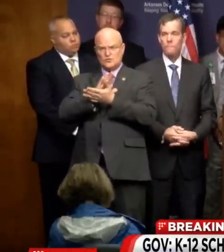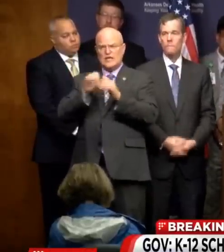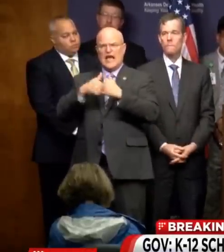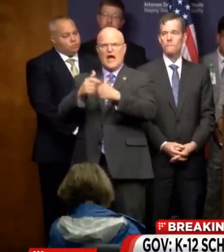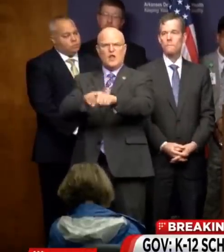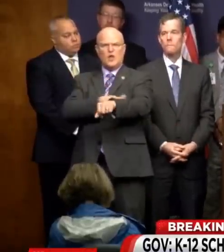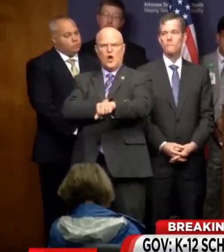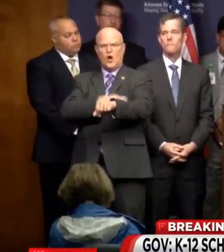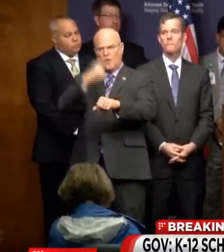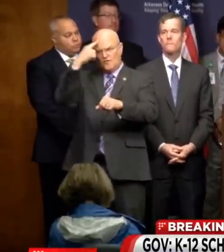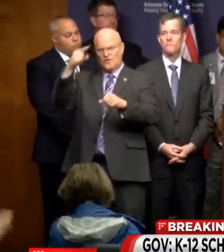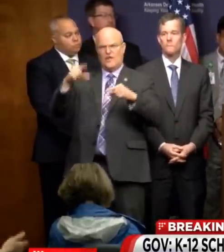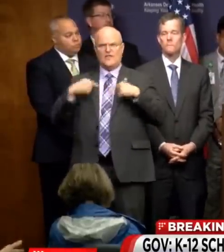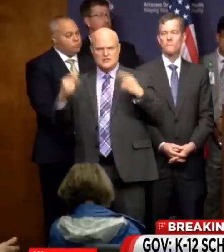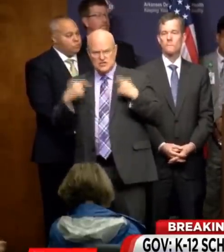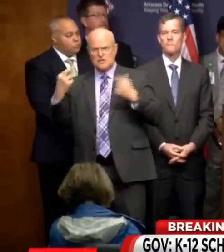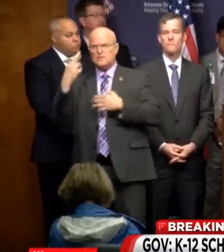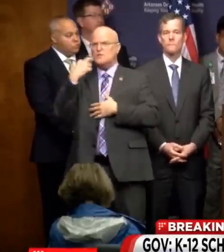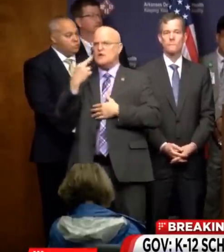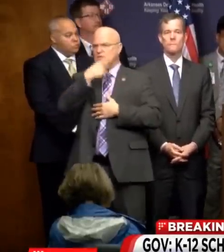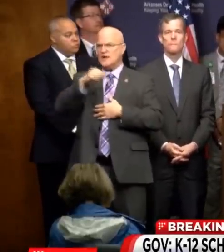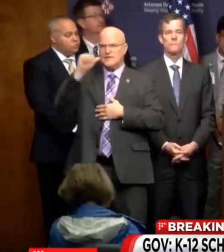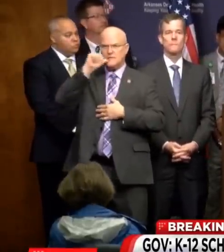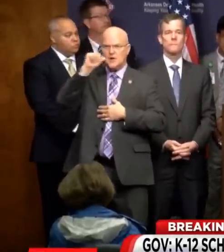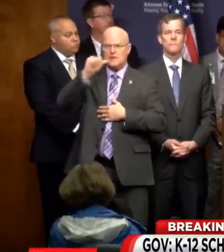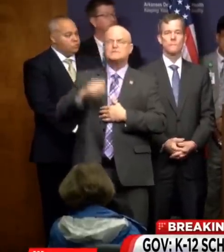but how long for the gyms, the restaurants, and the bars?